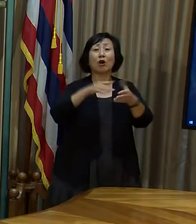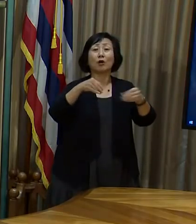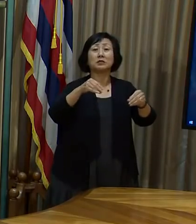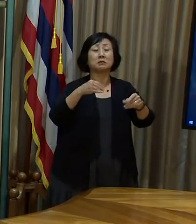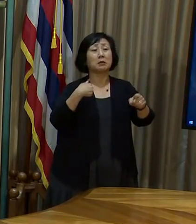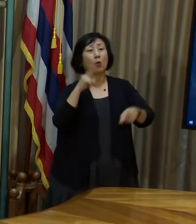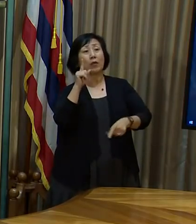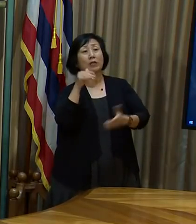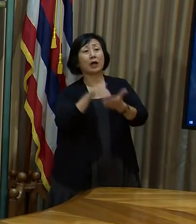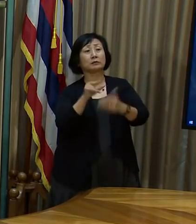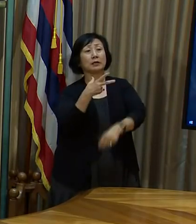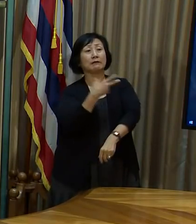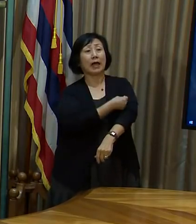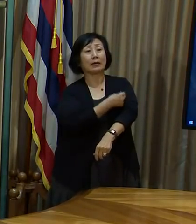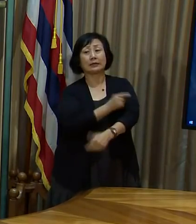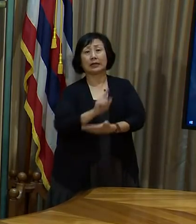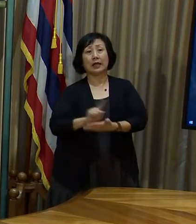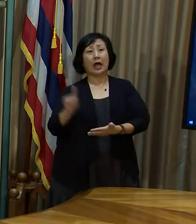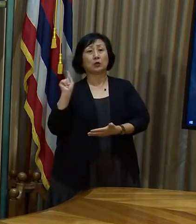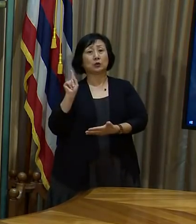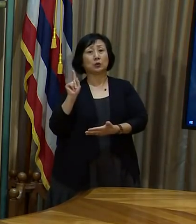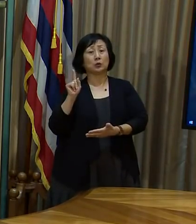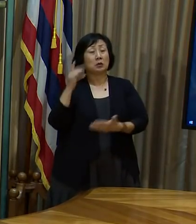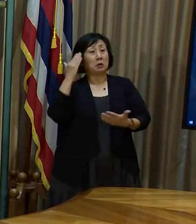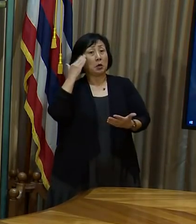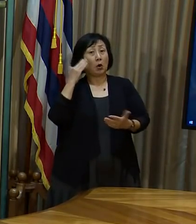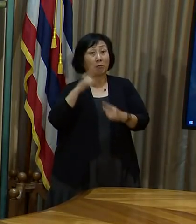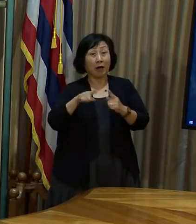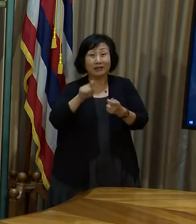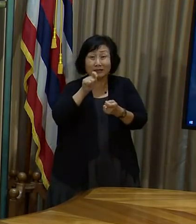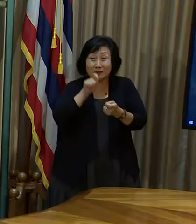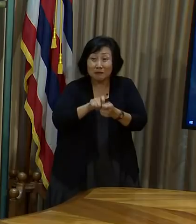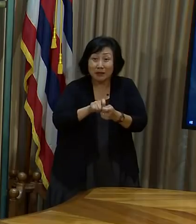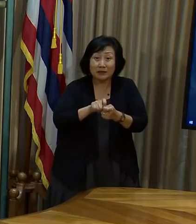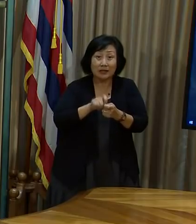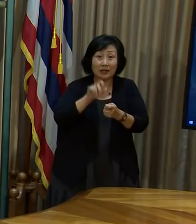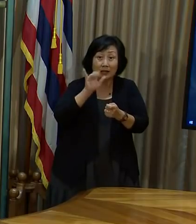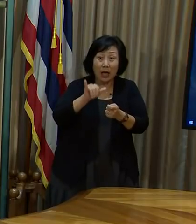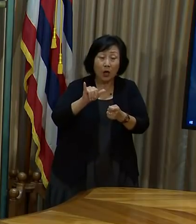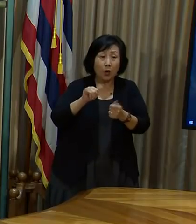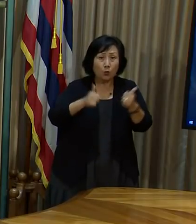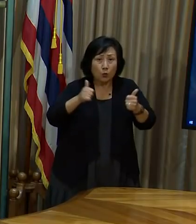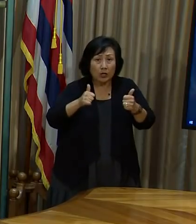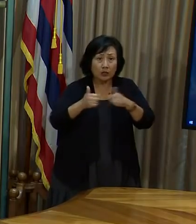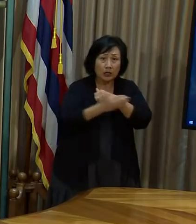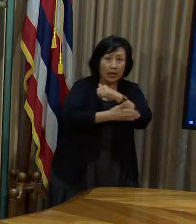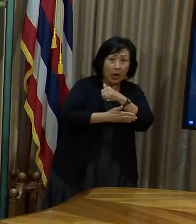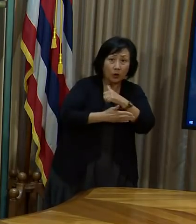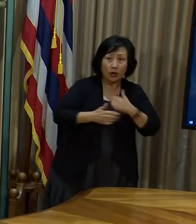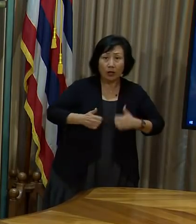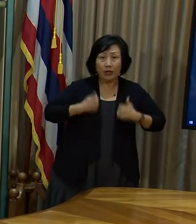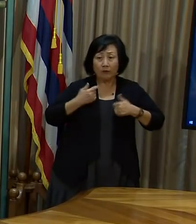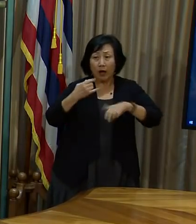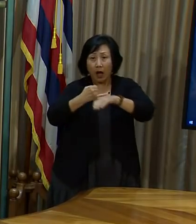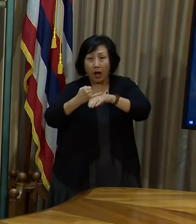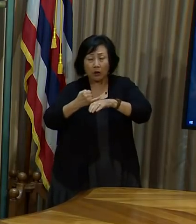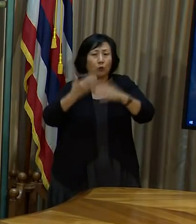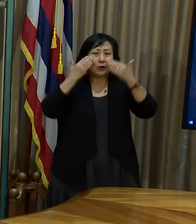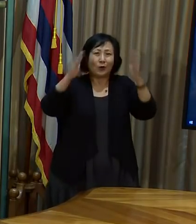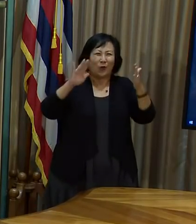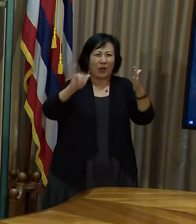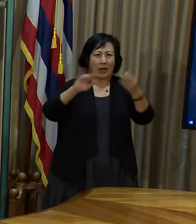1,000 people got vaccinated last week, but we don't know specifically what counties they might belong